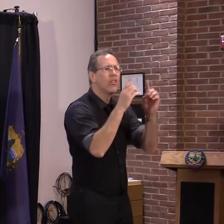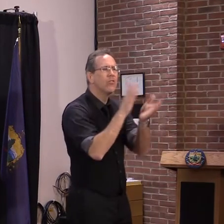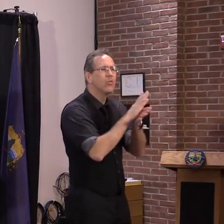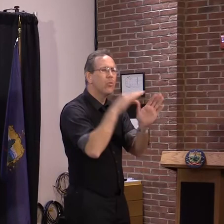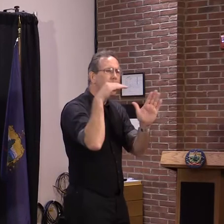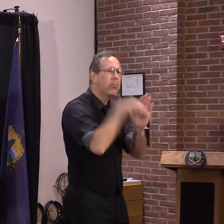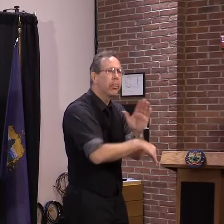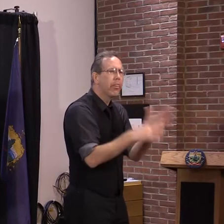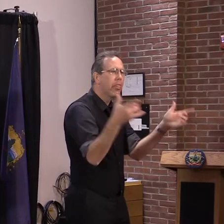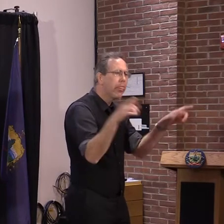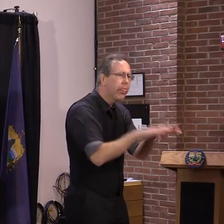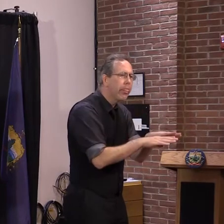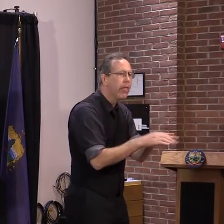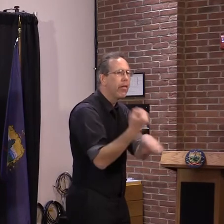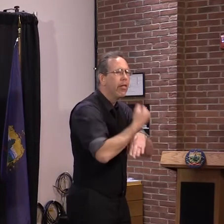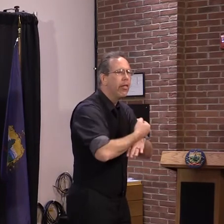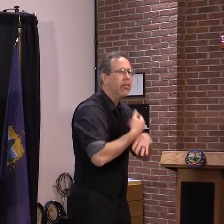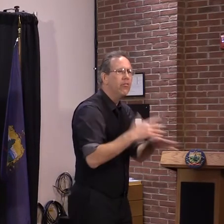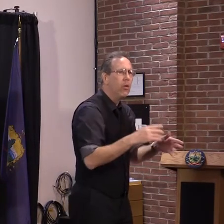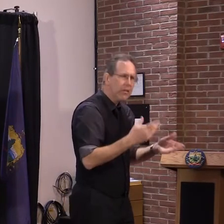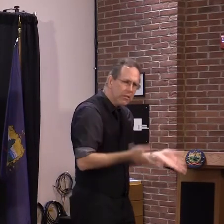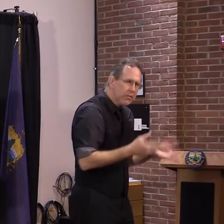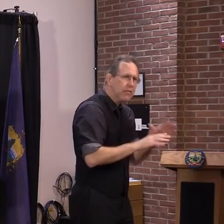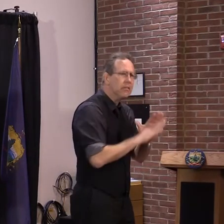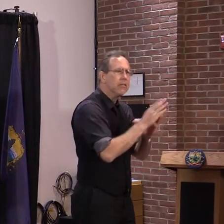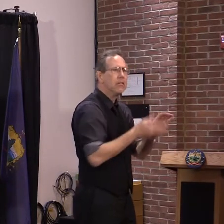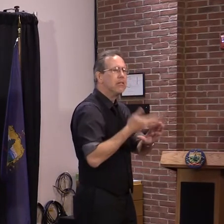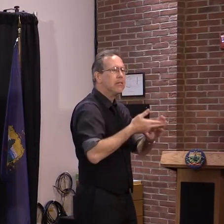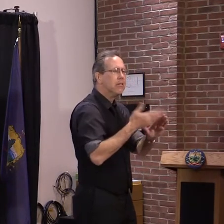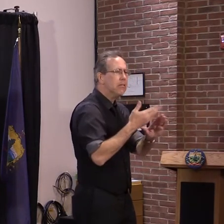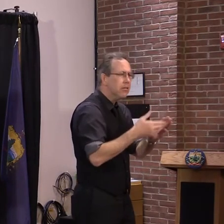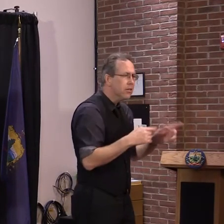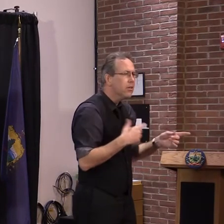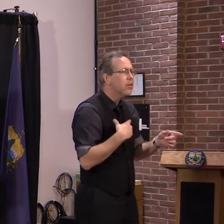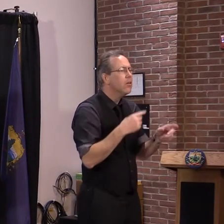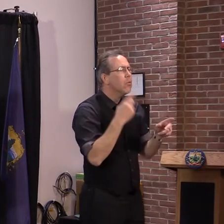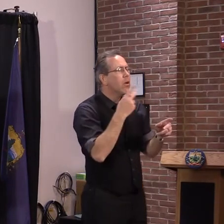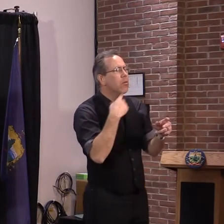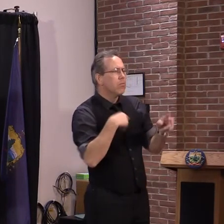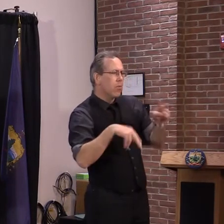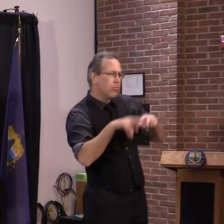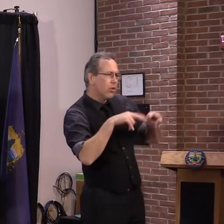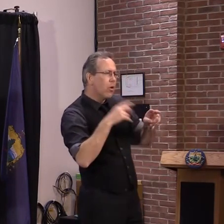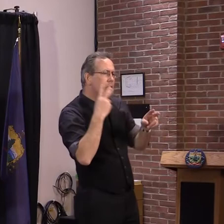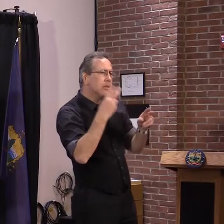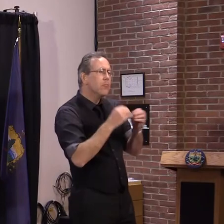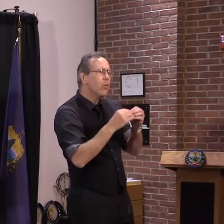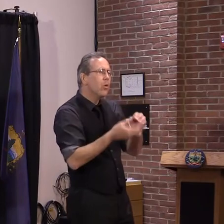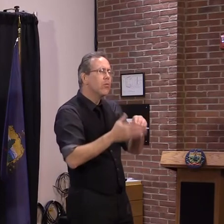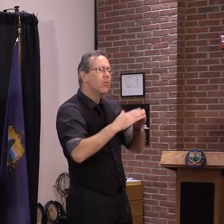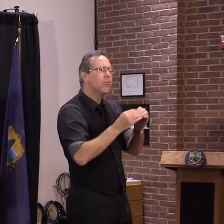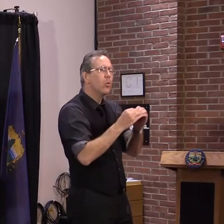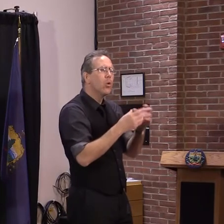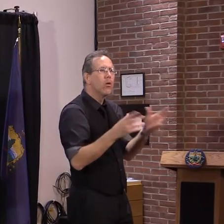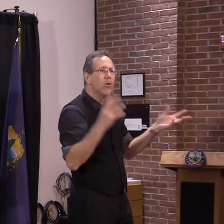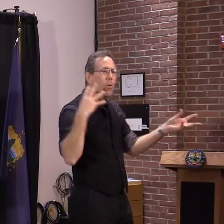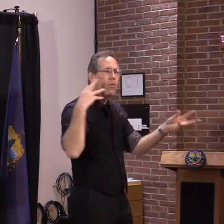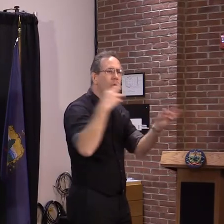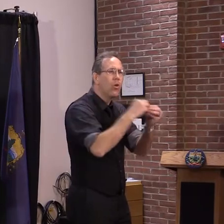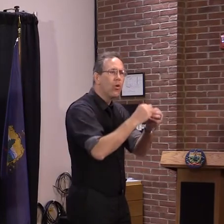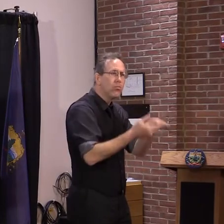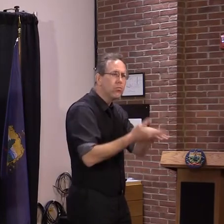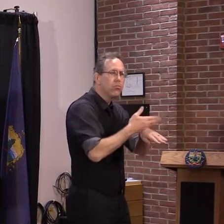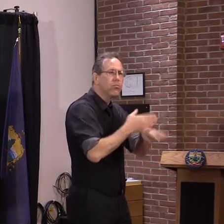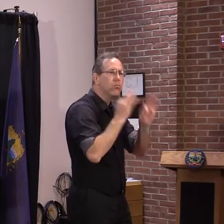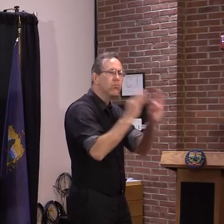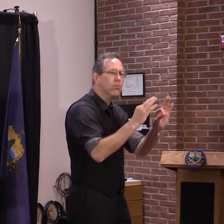I would think, but it's also an accumulating risk assessment. So unlike the cyclical nature of the virus, students have been